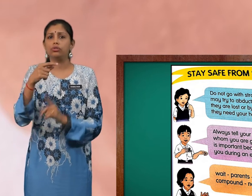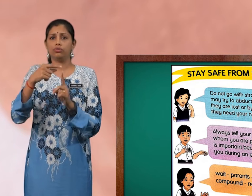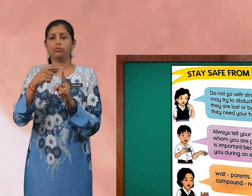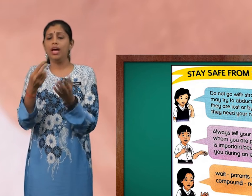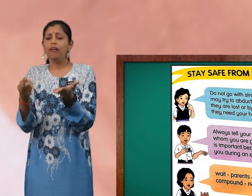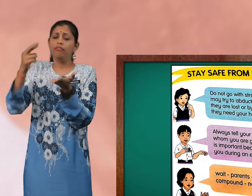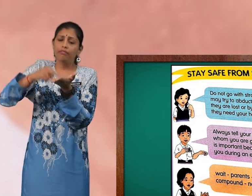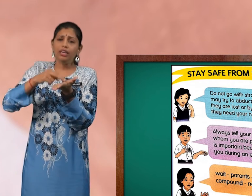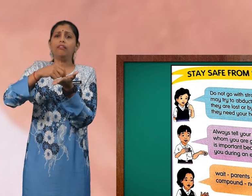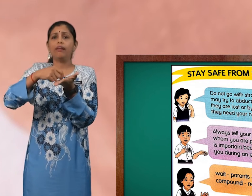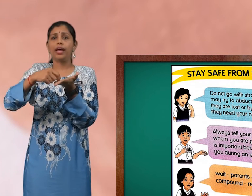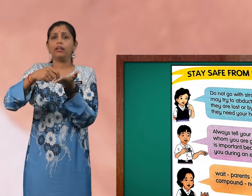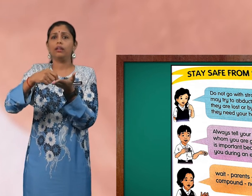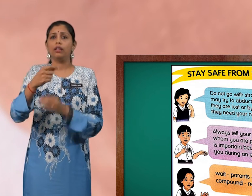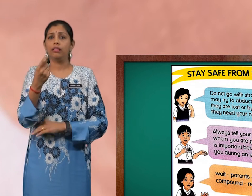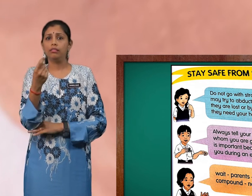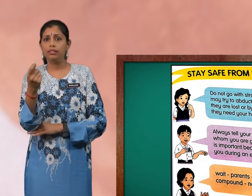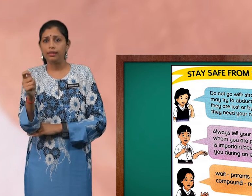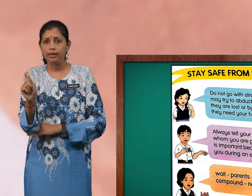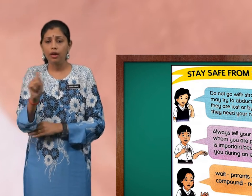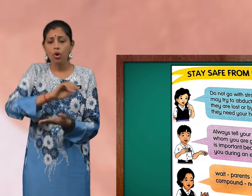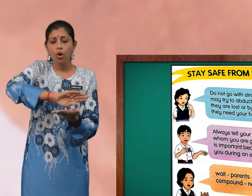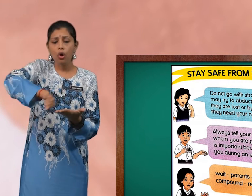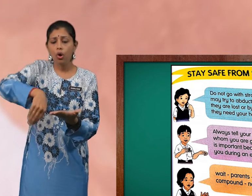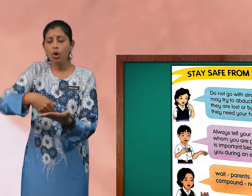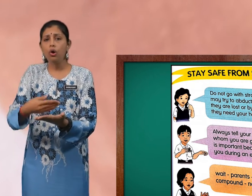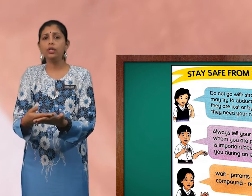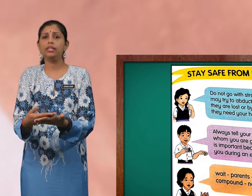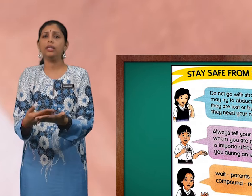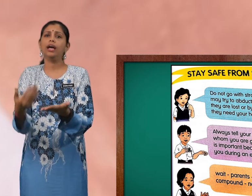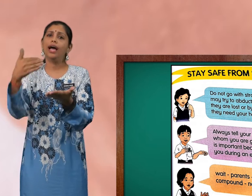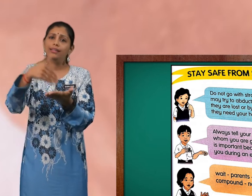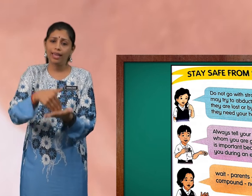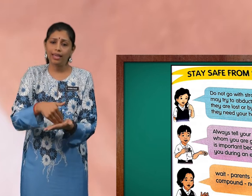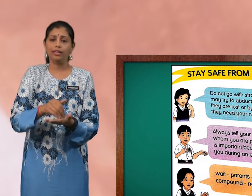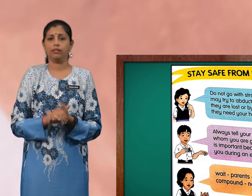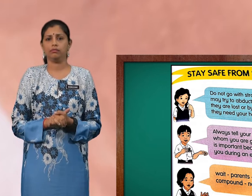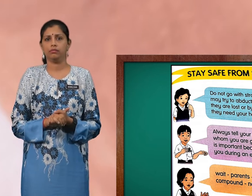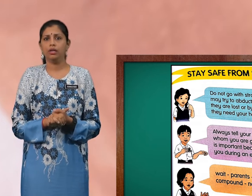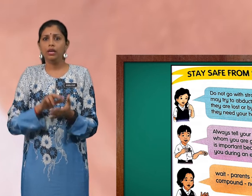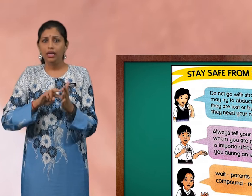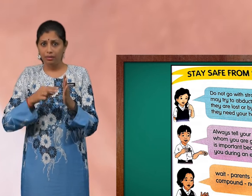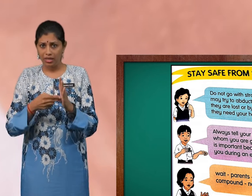to rewrite the whole thing again. It means